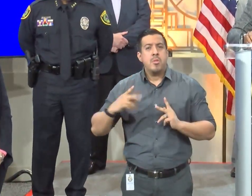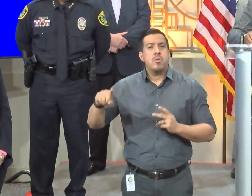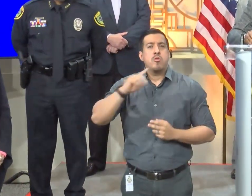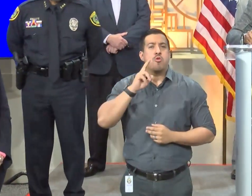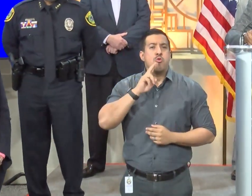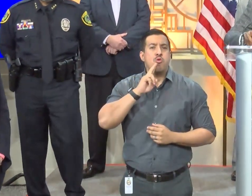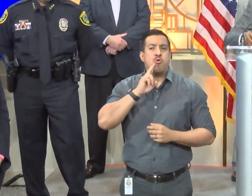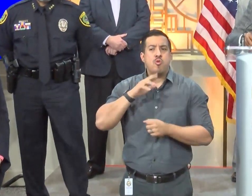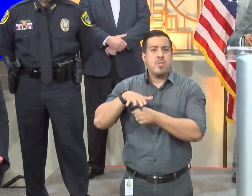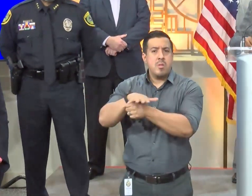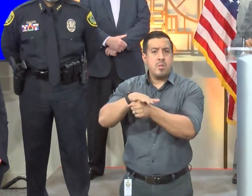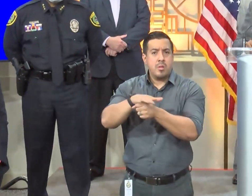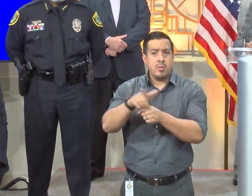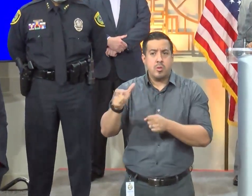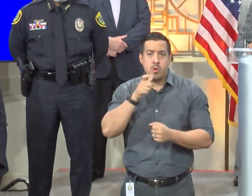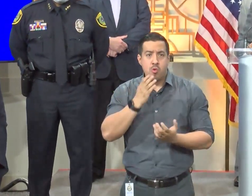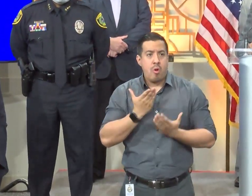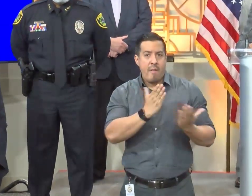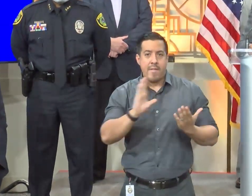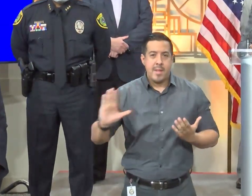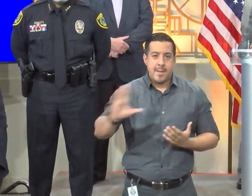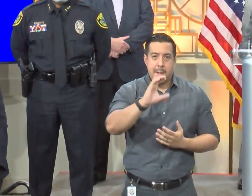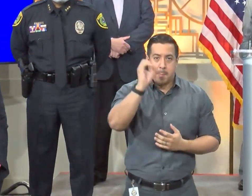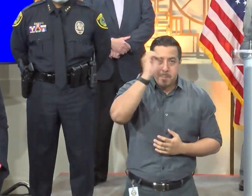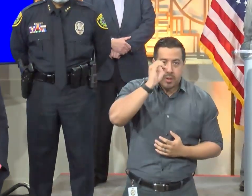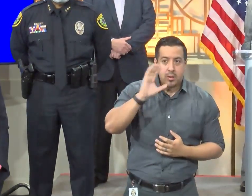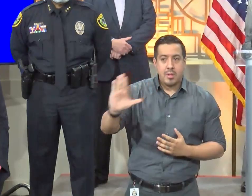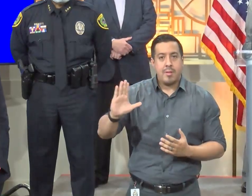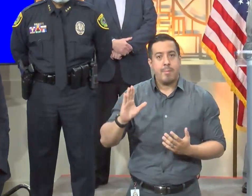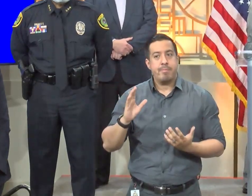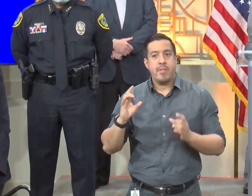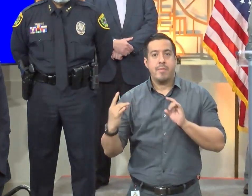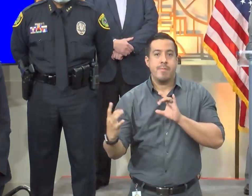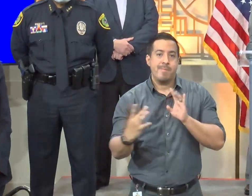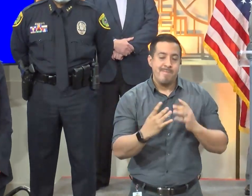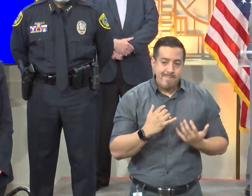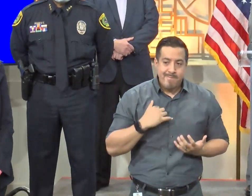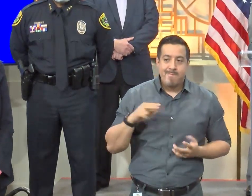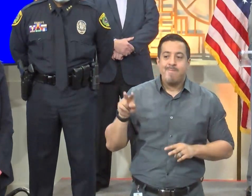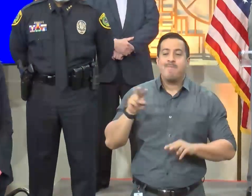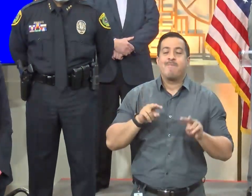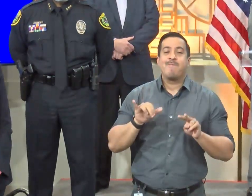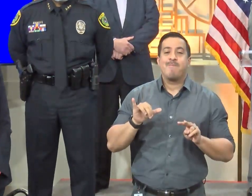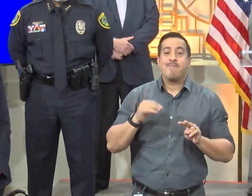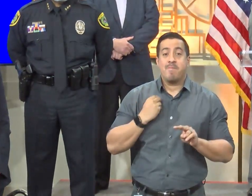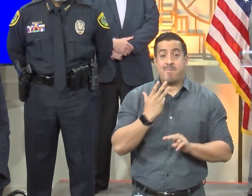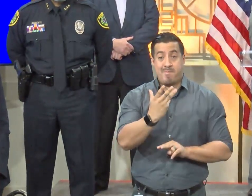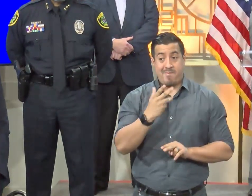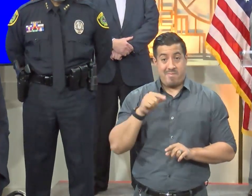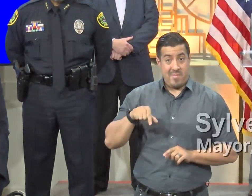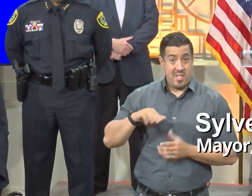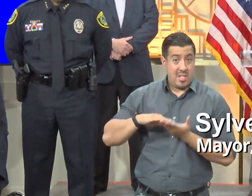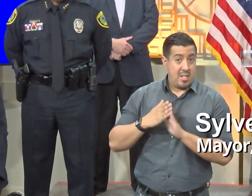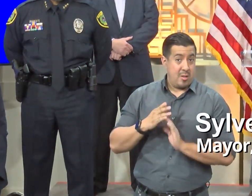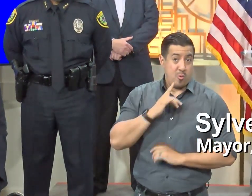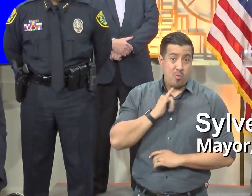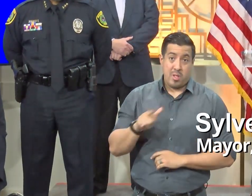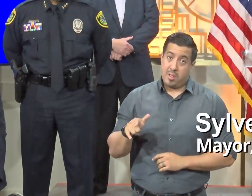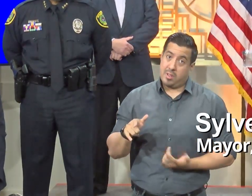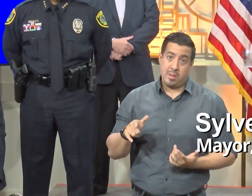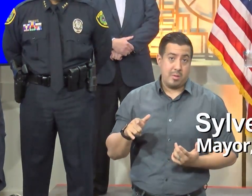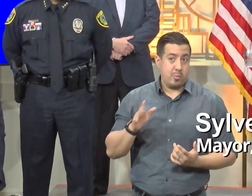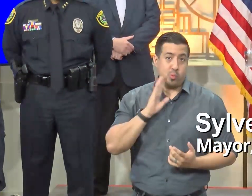Houstonians who offered their opinions and advice. And let me tell you about this city, there are no